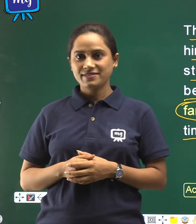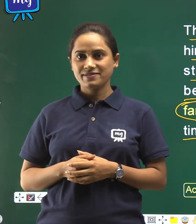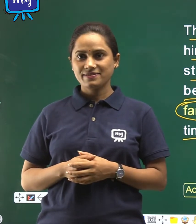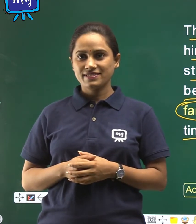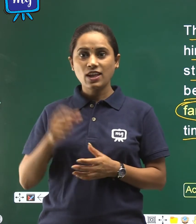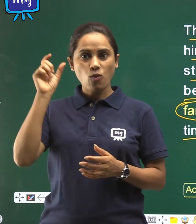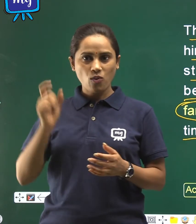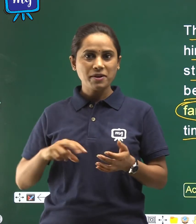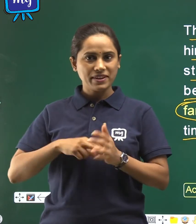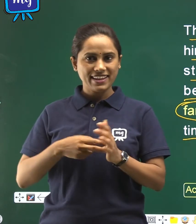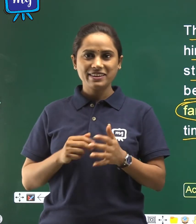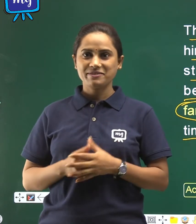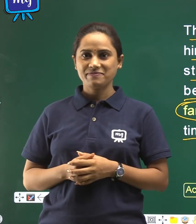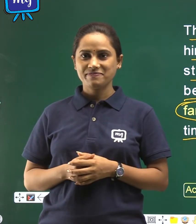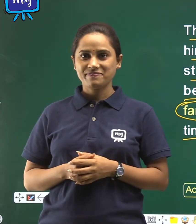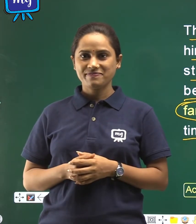Word meaning